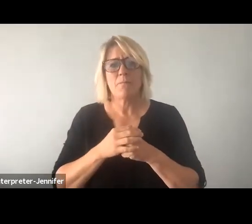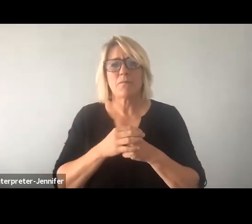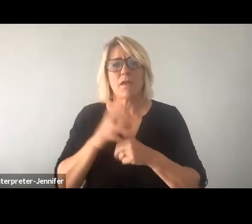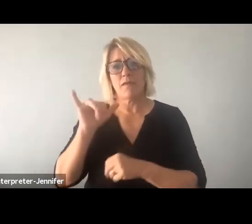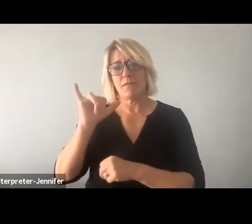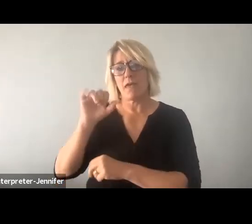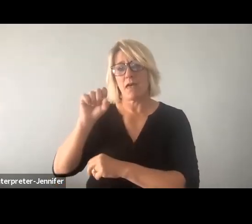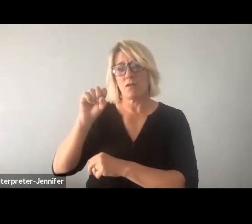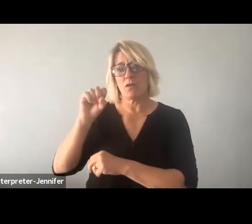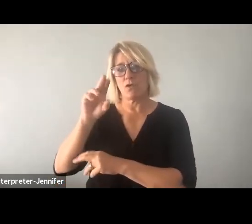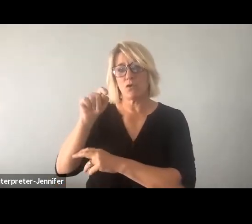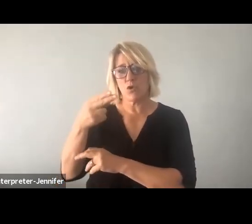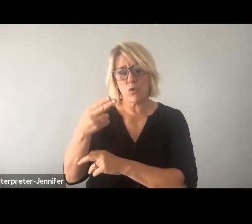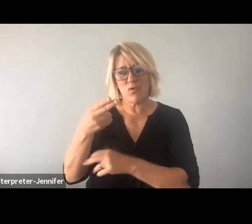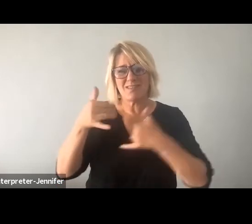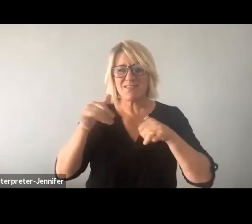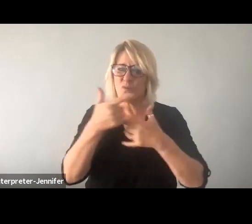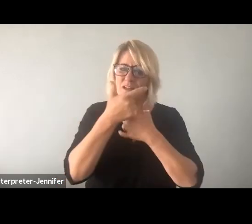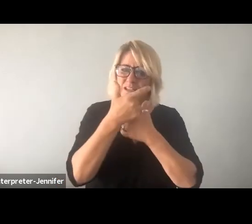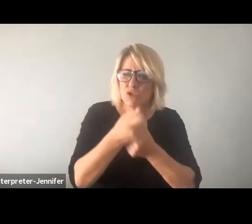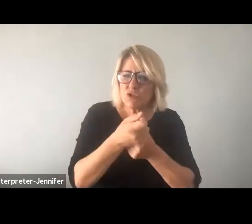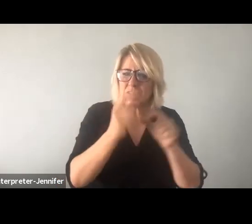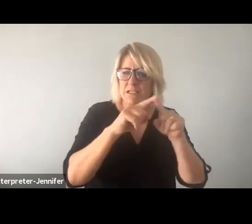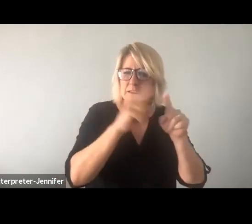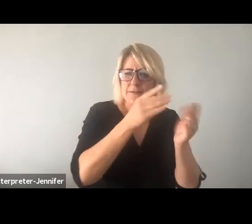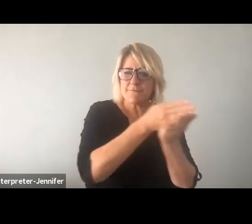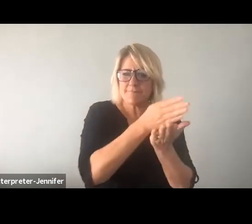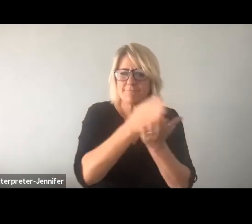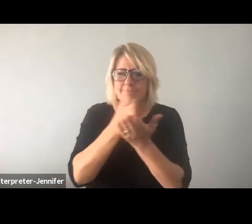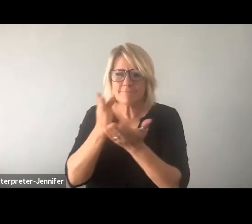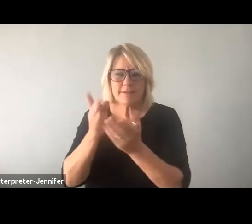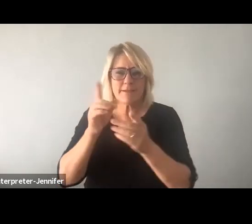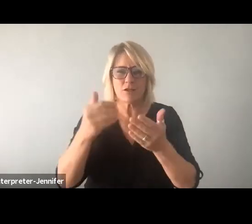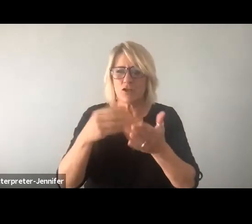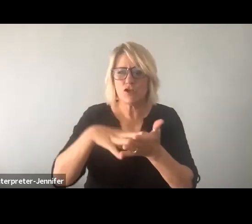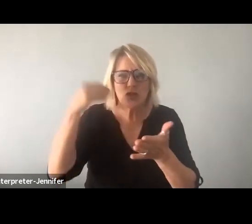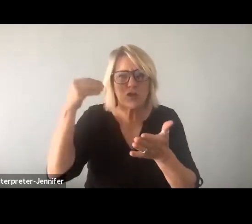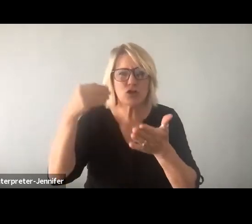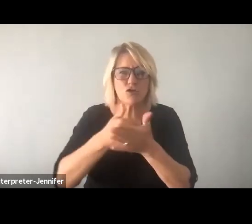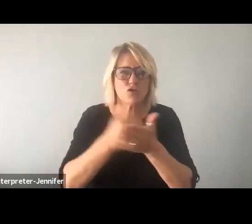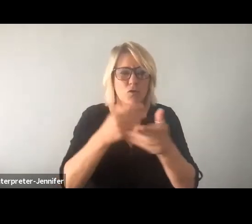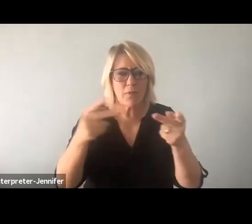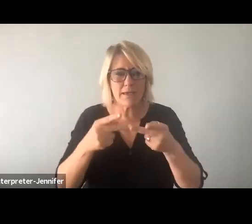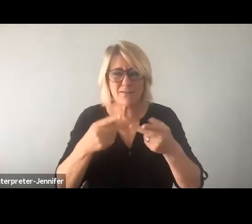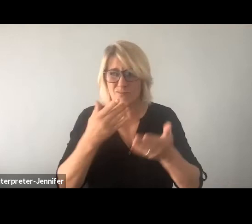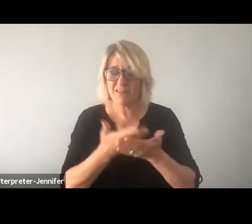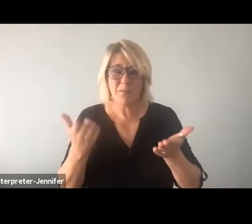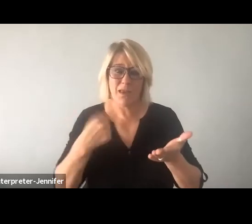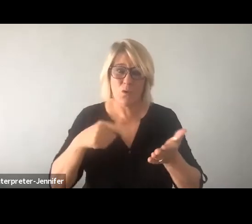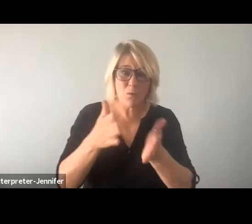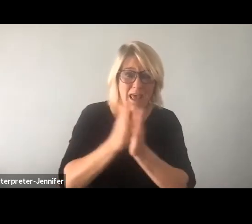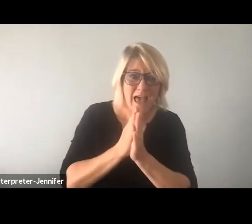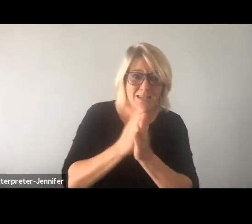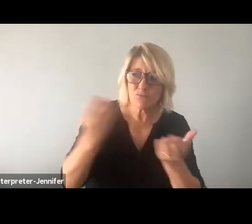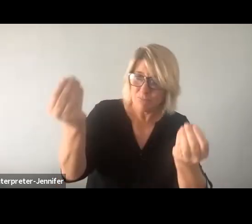want to have interest in different areas or still want to learn in new places. And so that's somewhere where we're going to ask, tell us what you want to